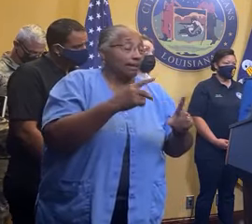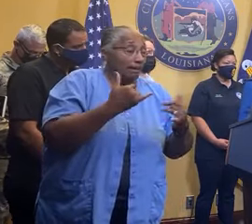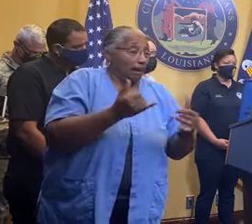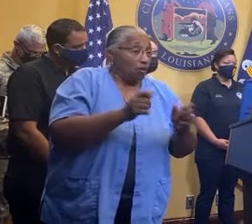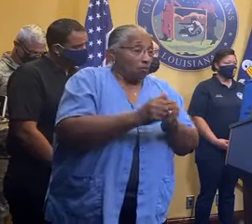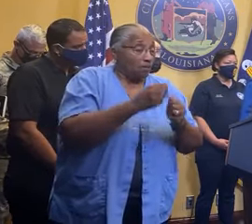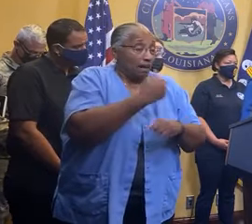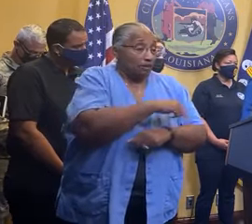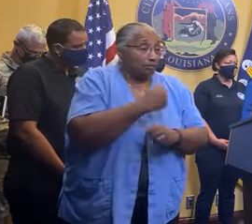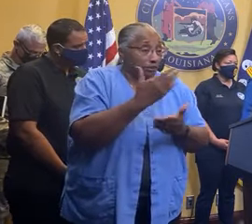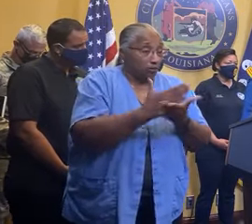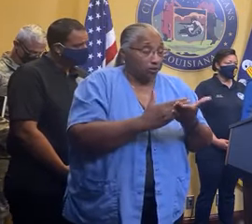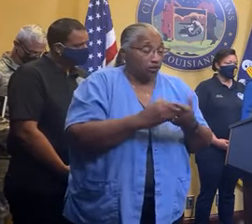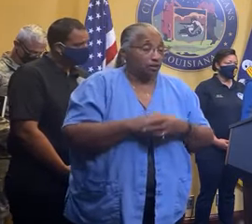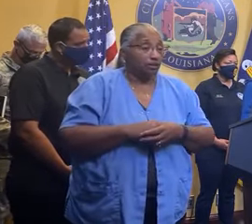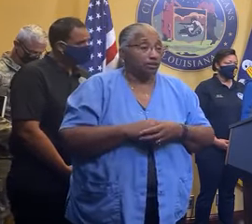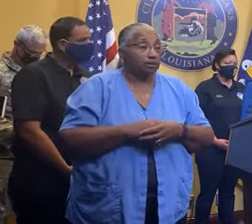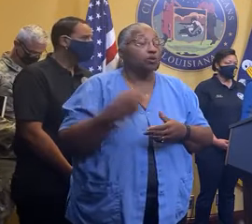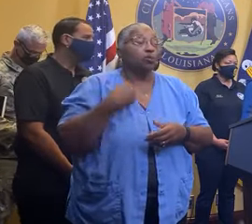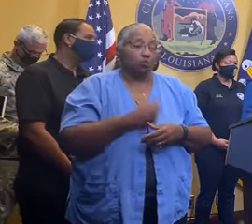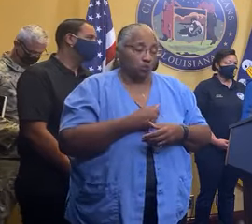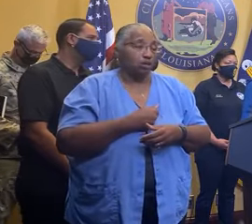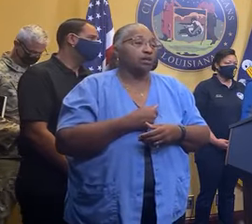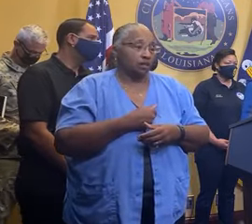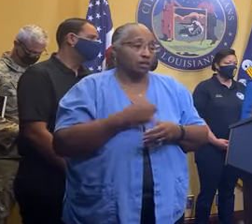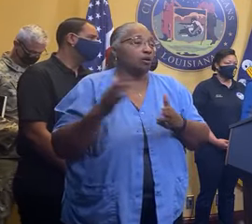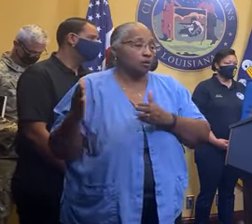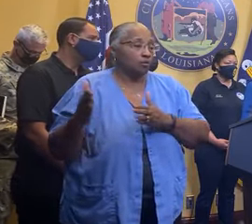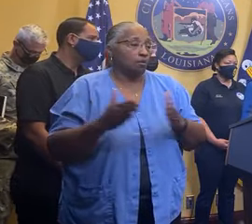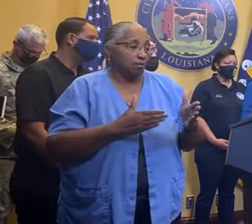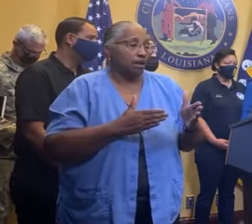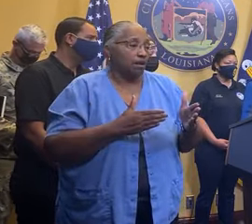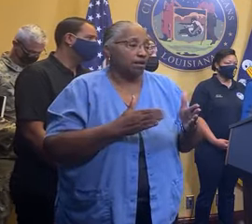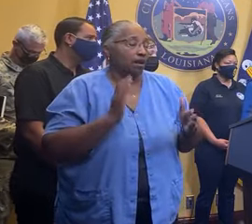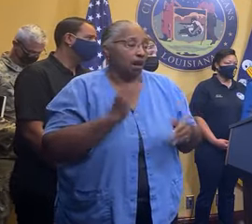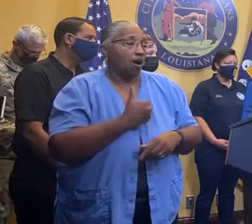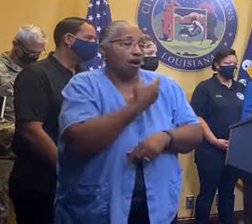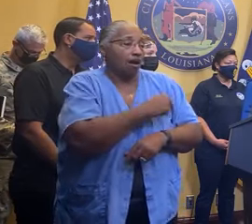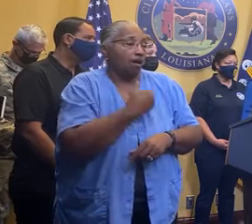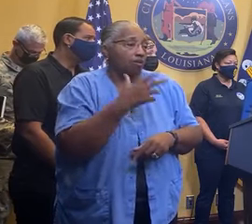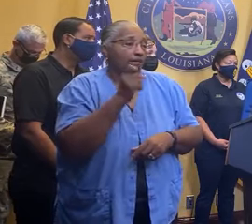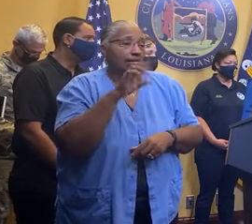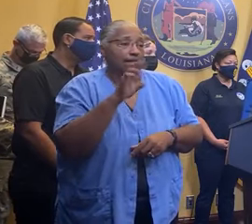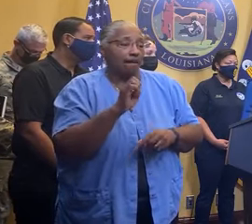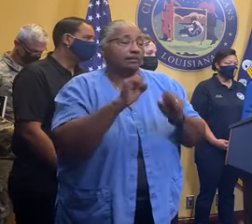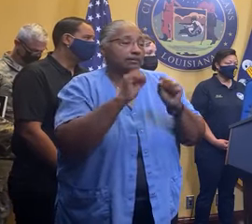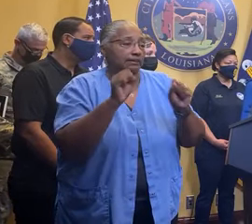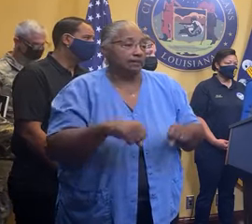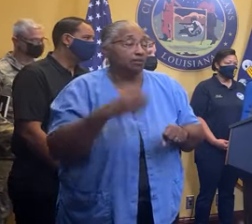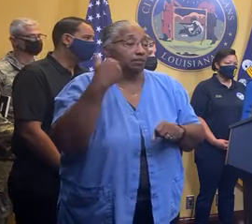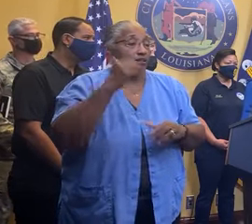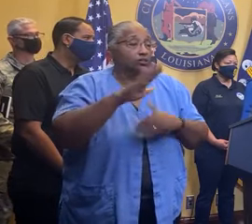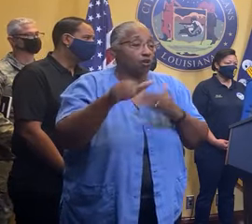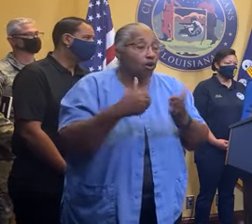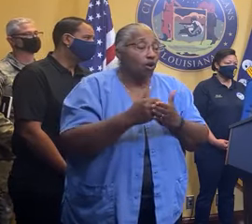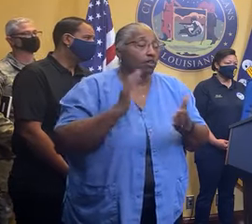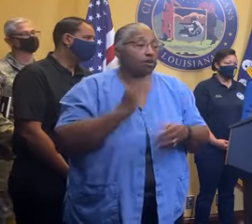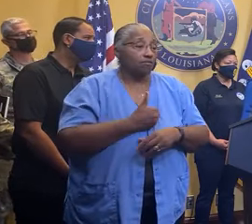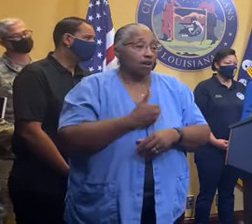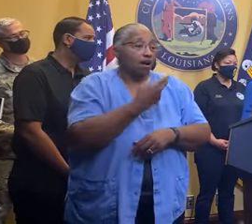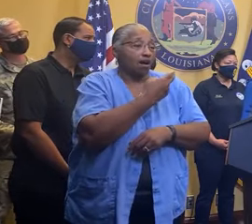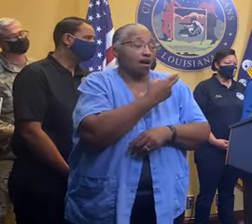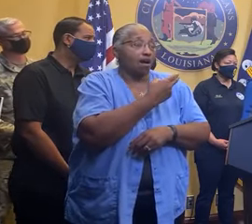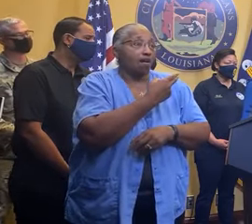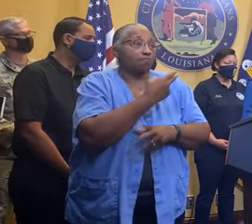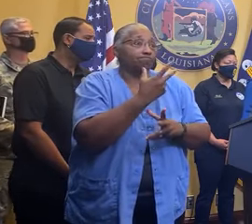theme, there's no one more prepared in the healthcare system in America than our hospitals, because they all went through Katrina. They